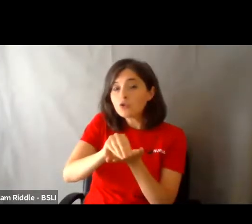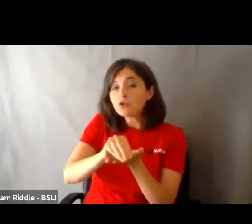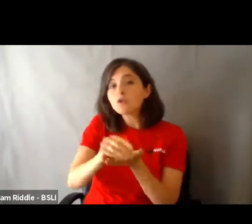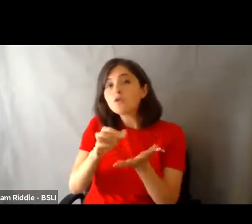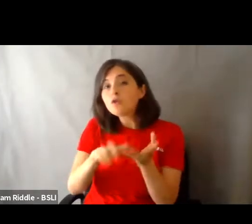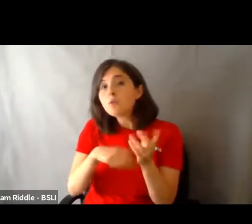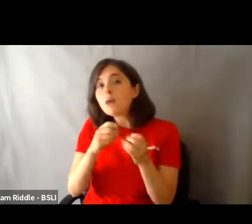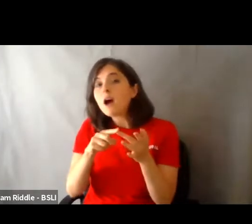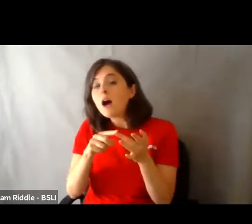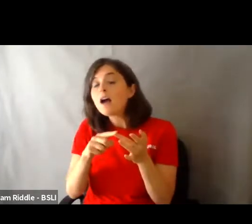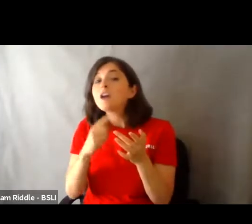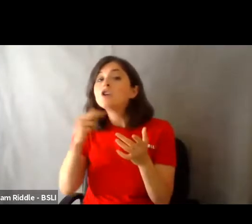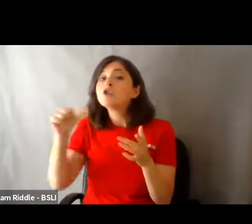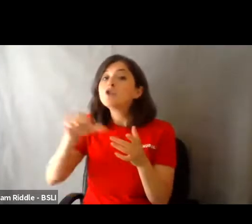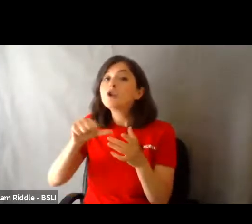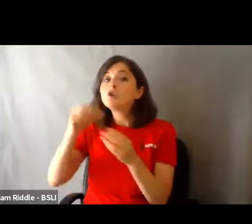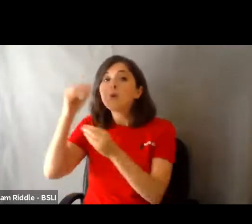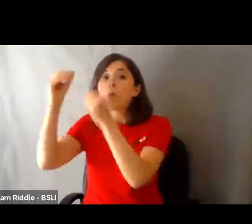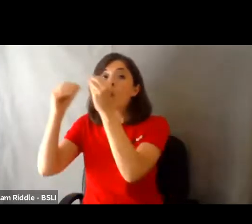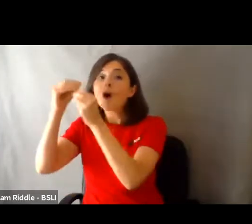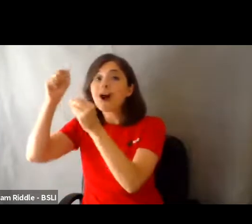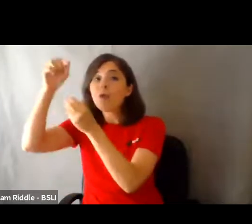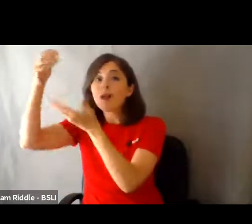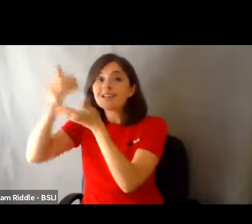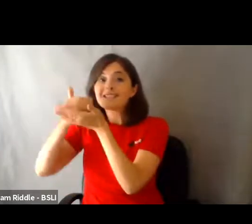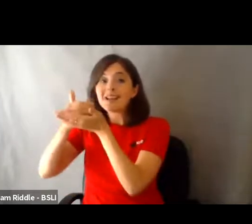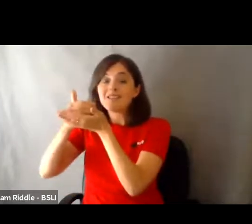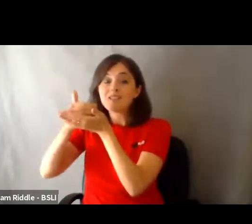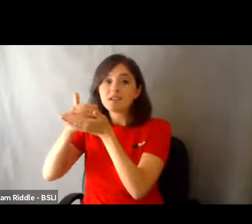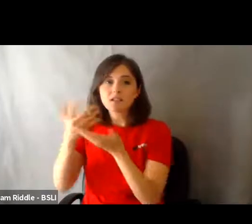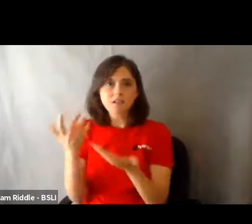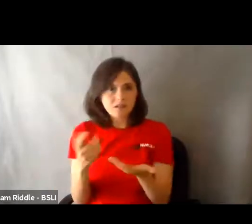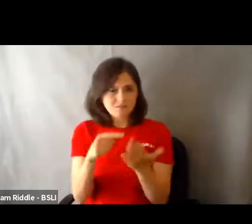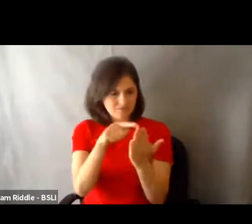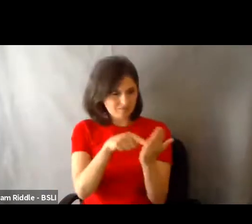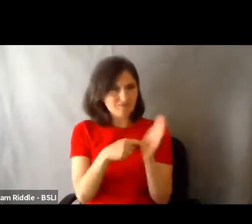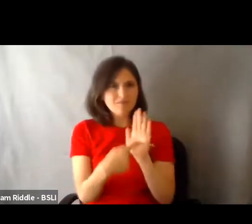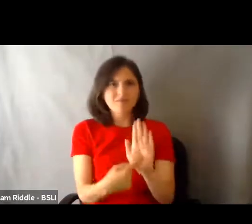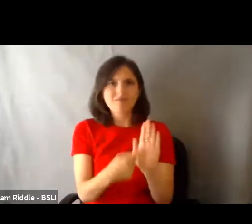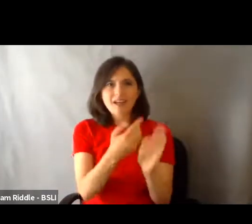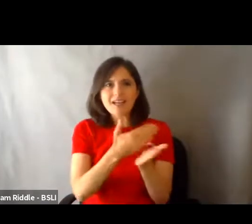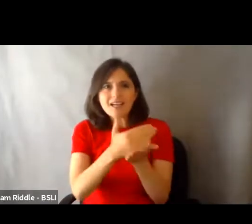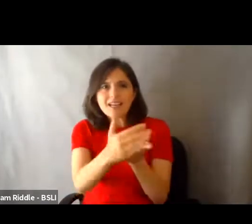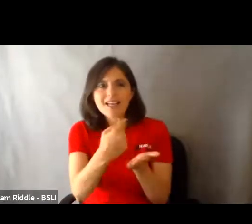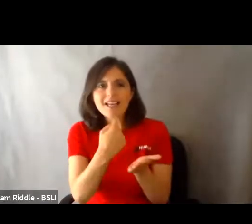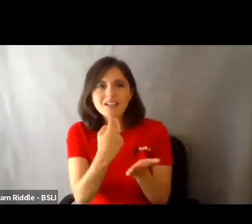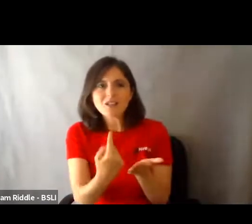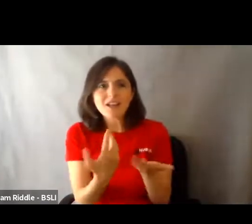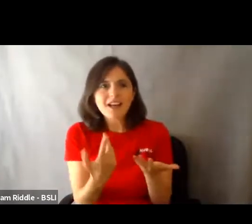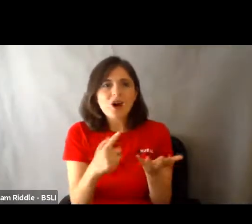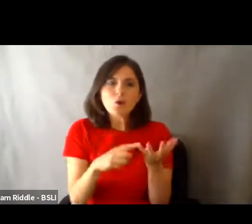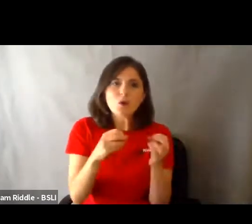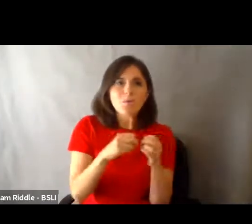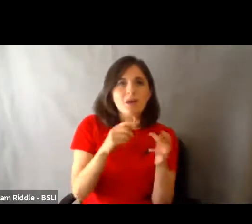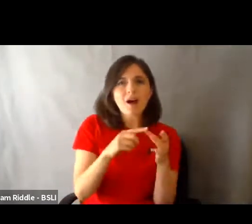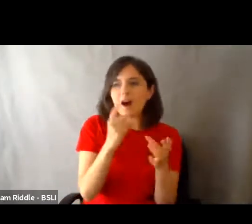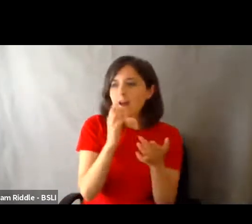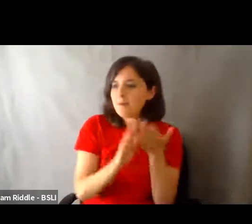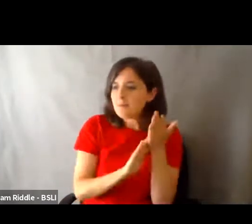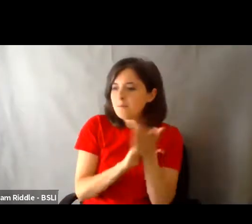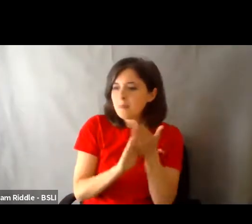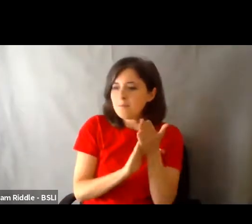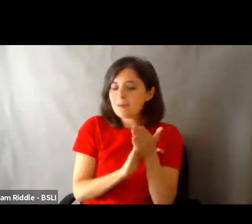So it's absolutely there in black and white in the report that Guy Standing prepared. That UBI is seen as something that means that you can pick and